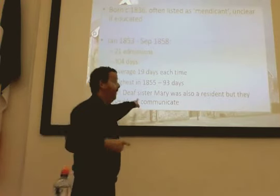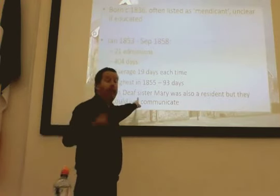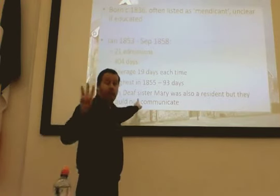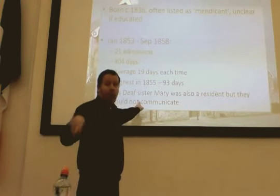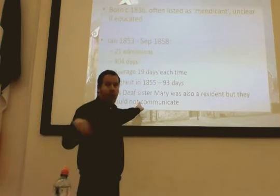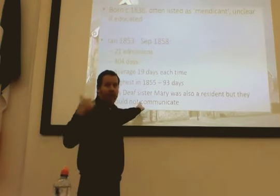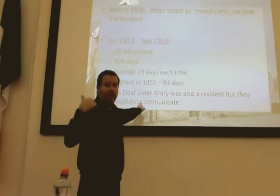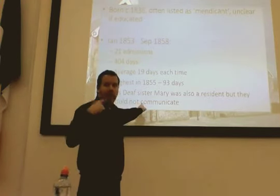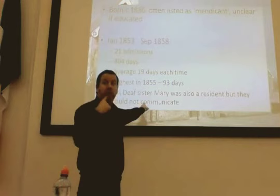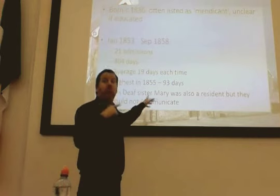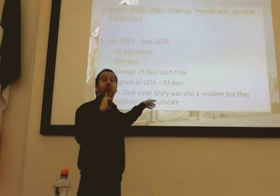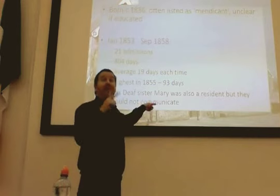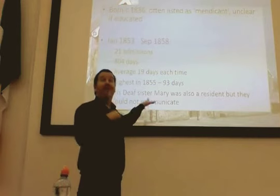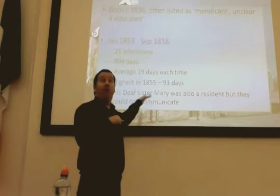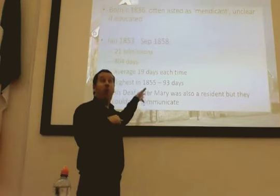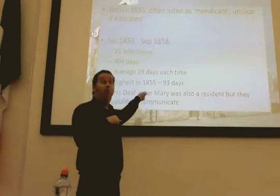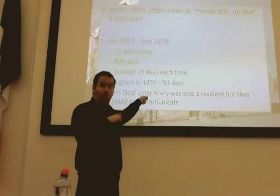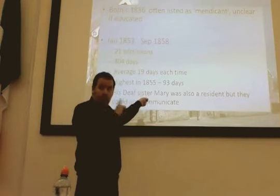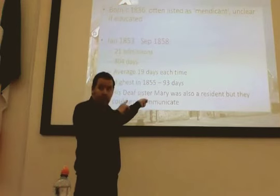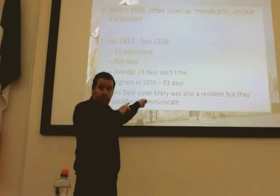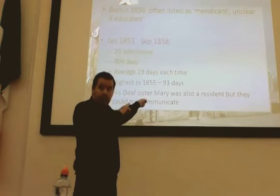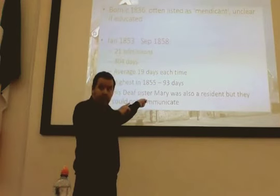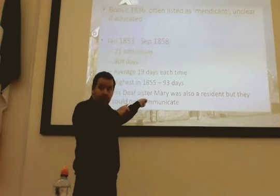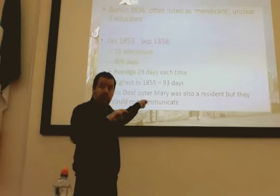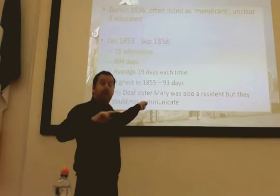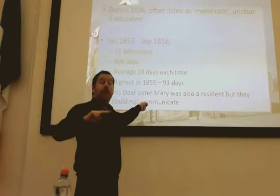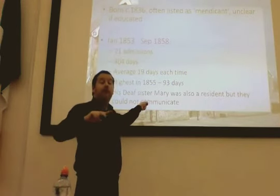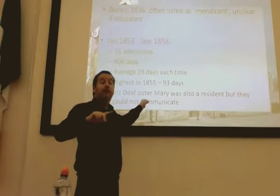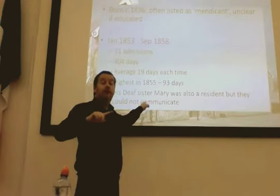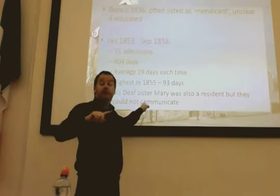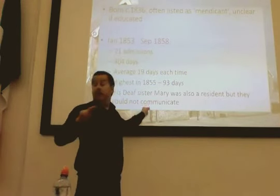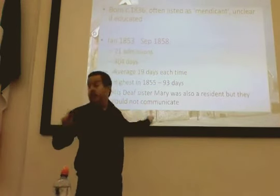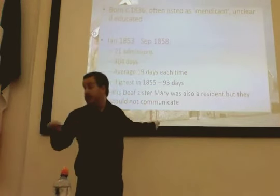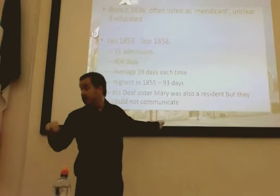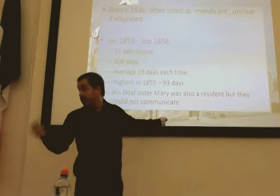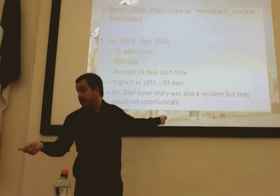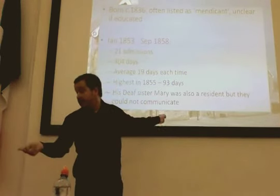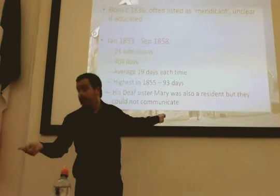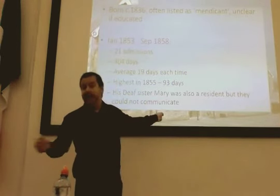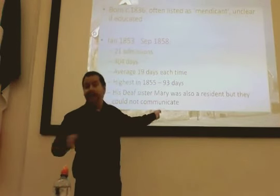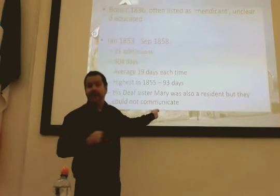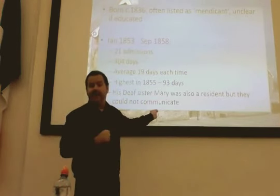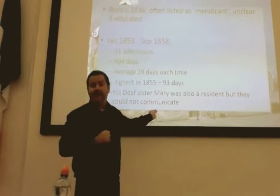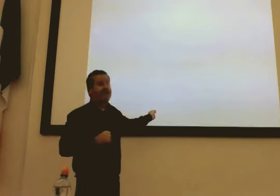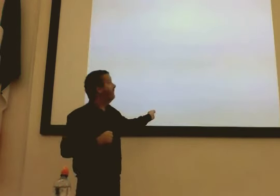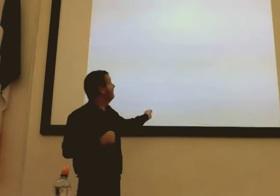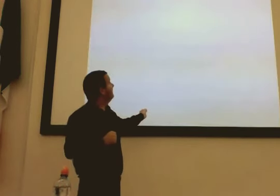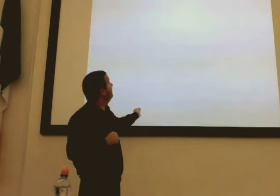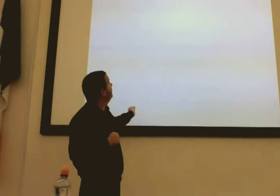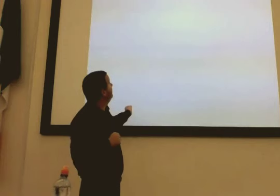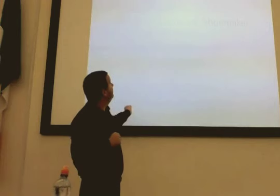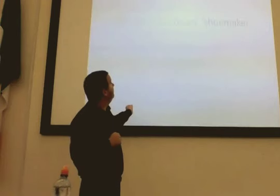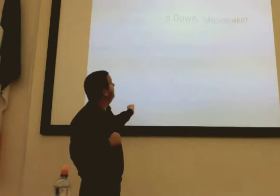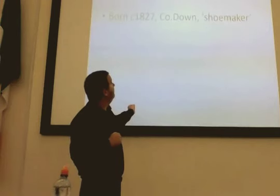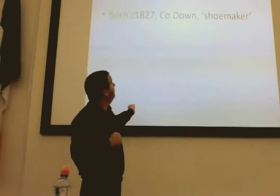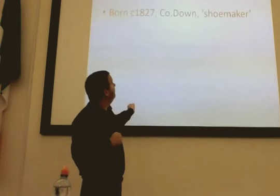1855. Sorry, that actual information is a little bit wrong, so I'll move on from that and just explain.